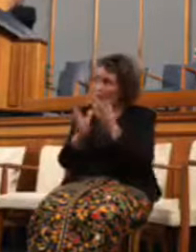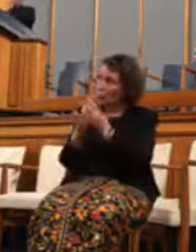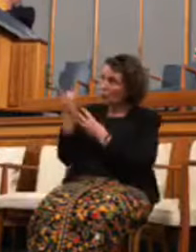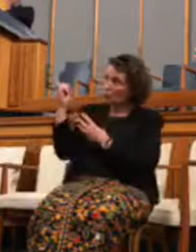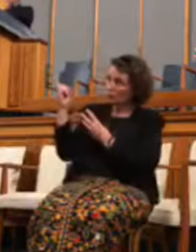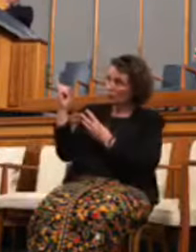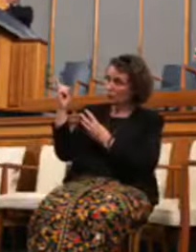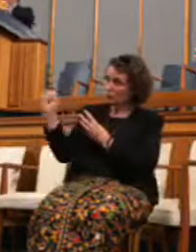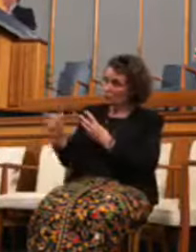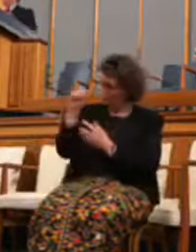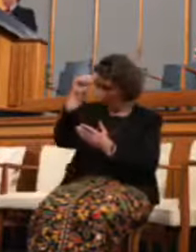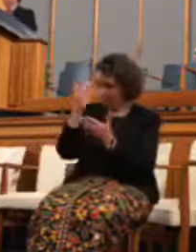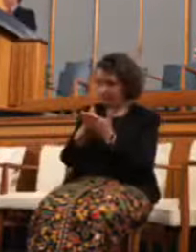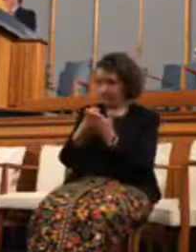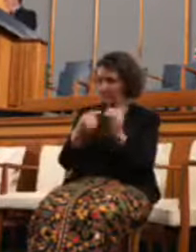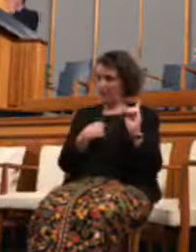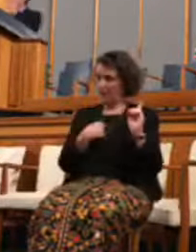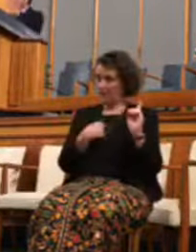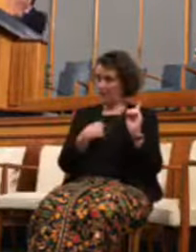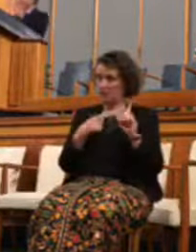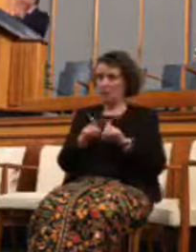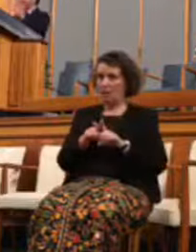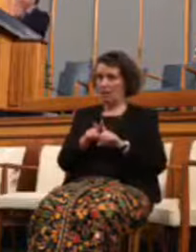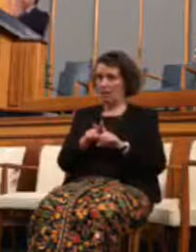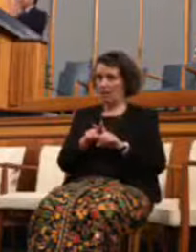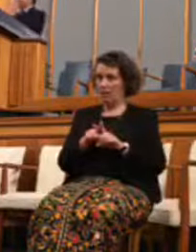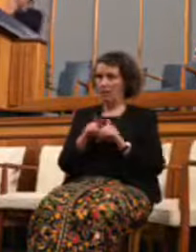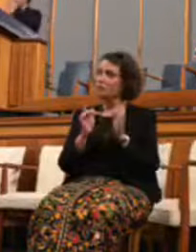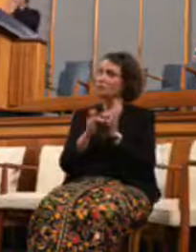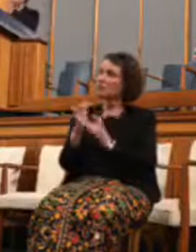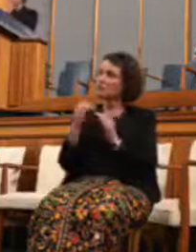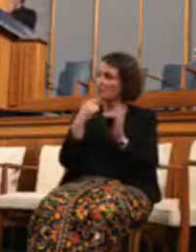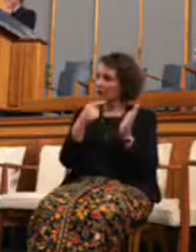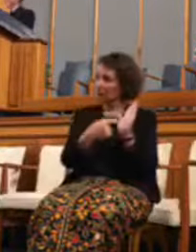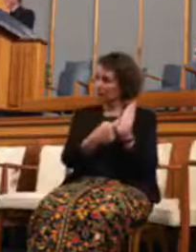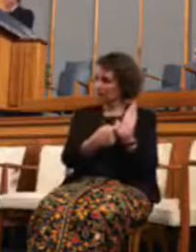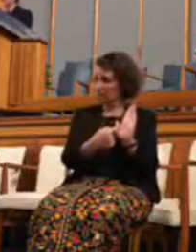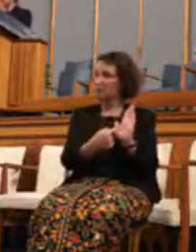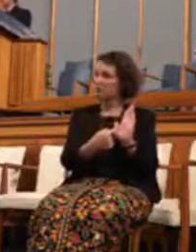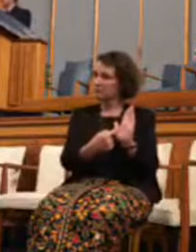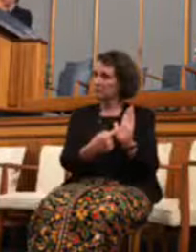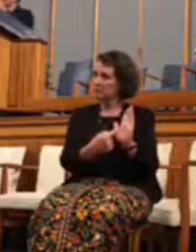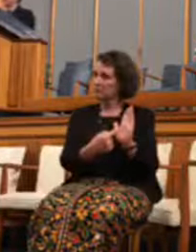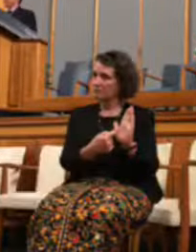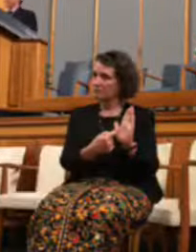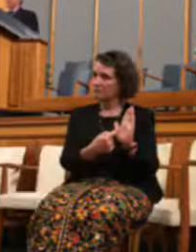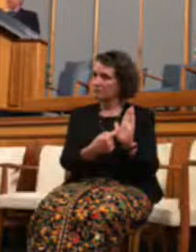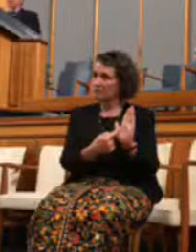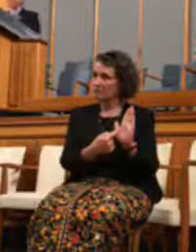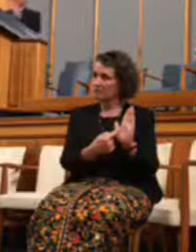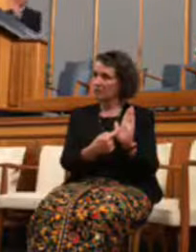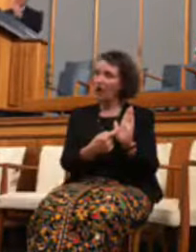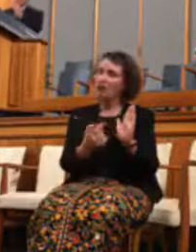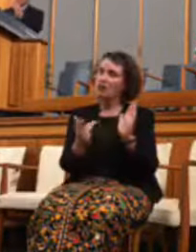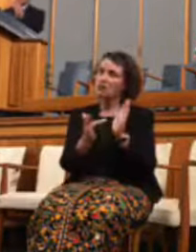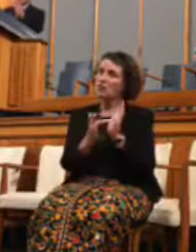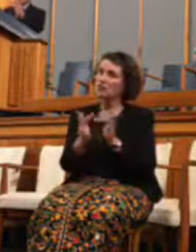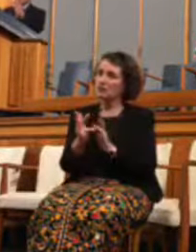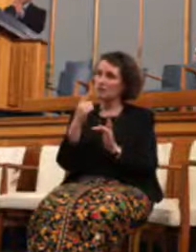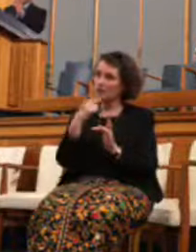believe also in me. Please, do you see that? Do you see that Christ is divine? Do you see